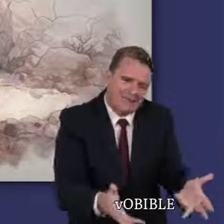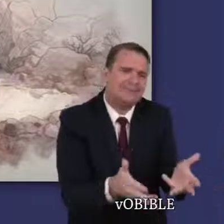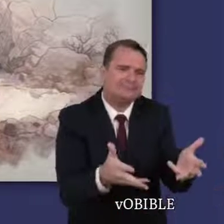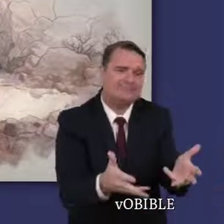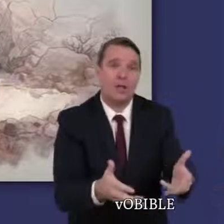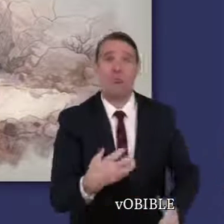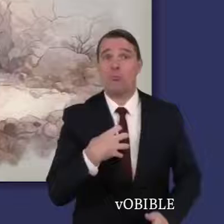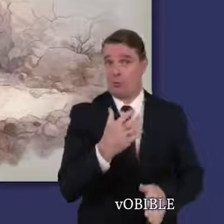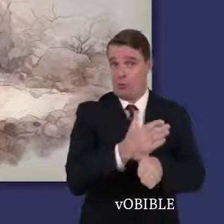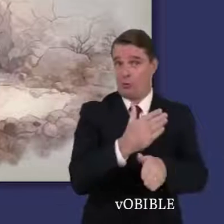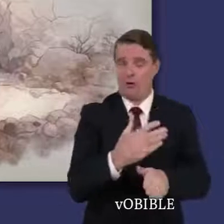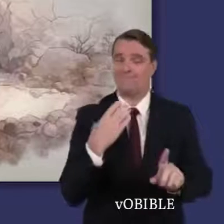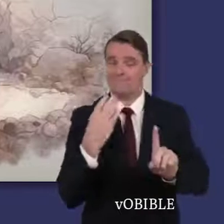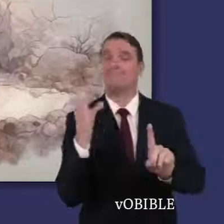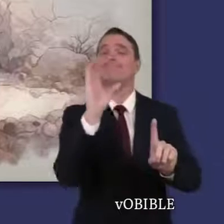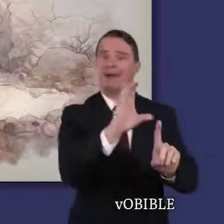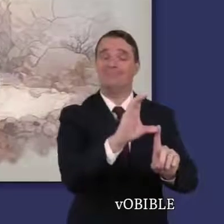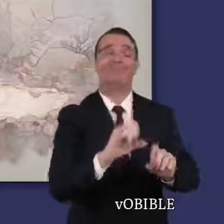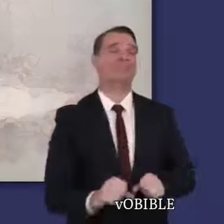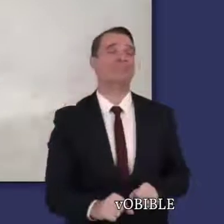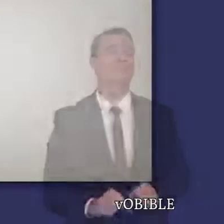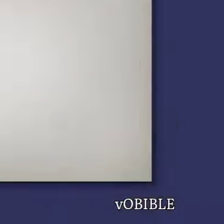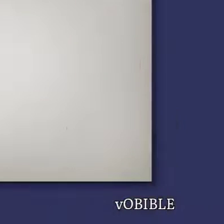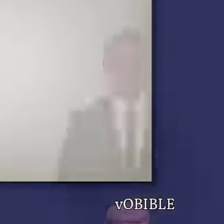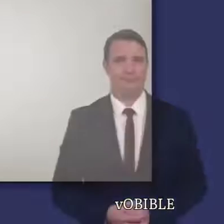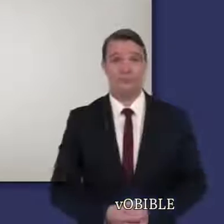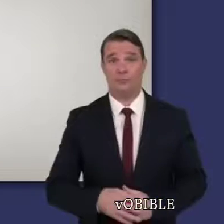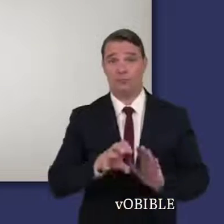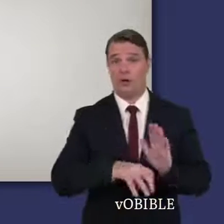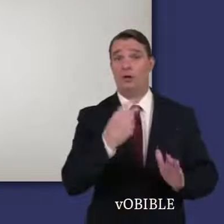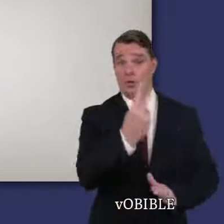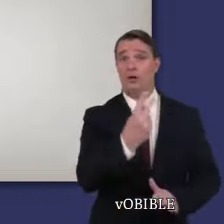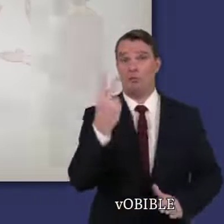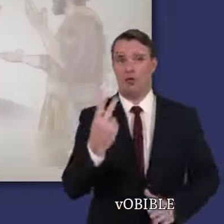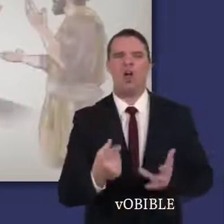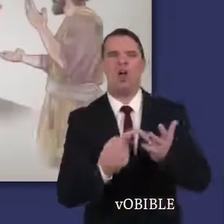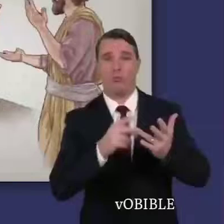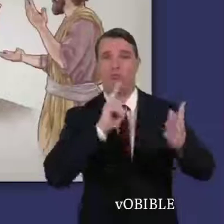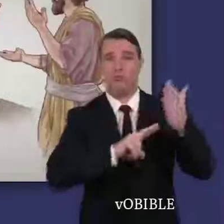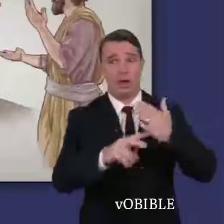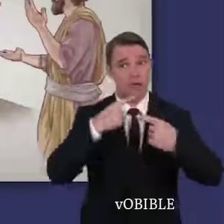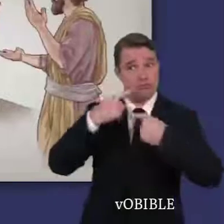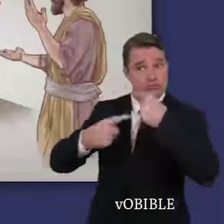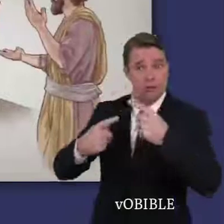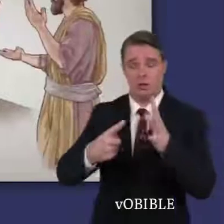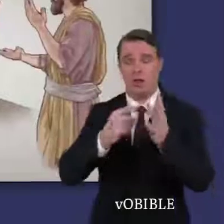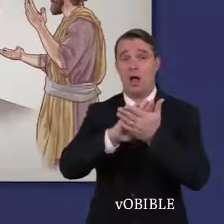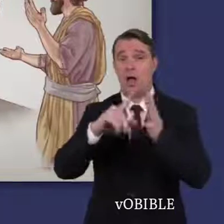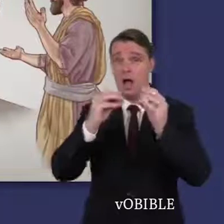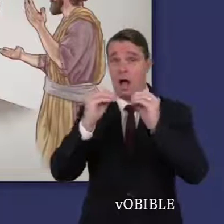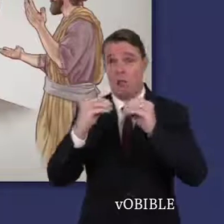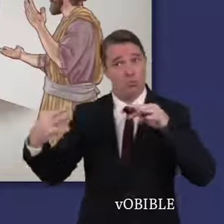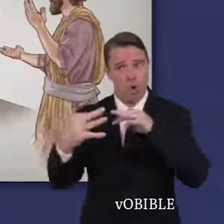voice. He gives Elijah further assignments. In the final chapter, Ahab disregards the